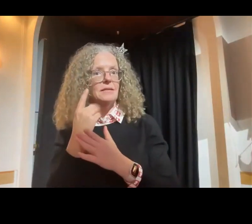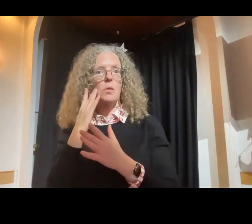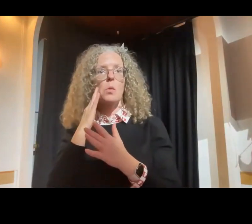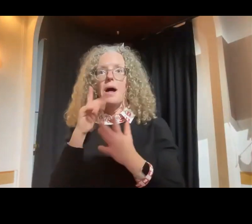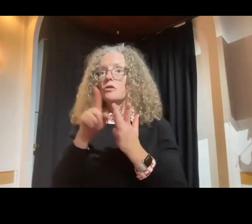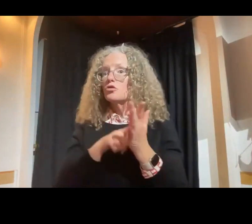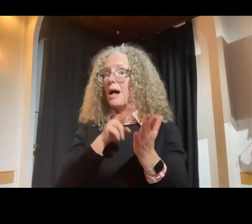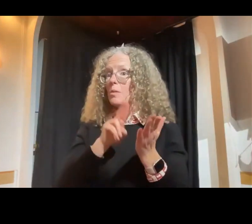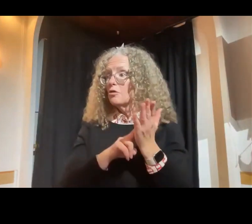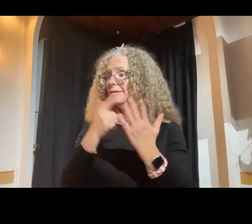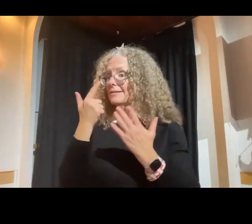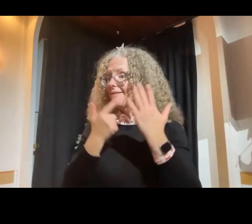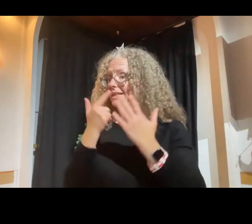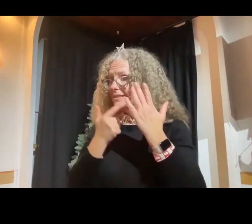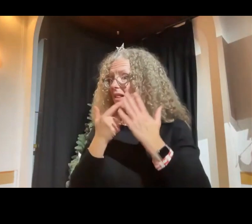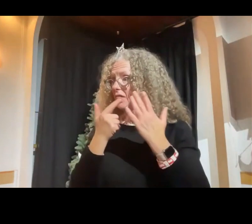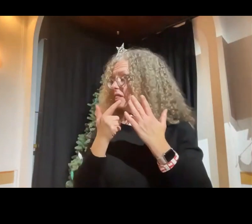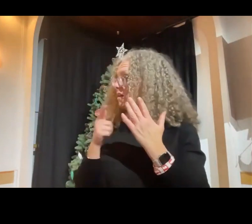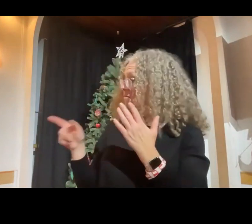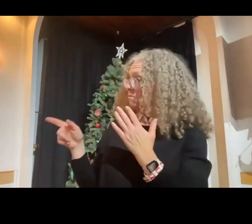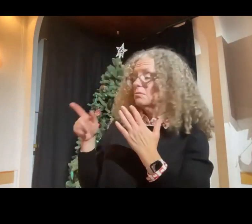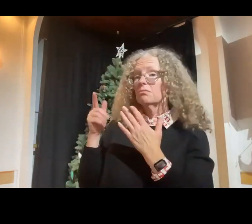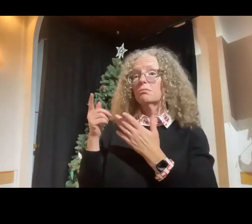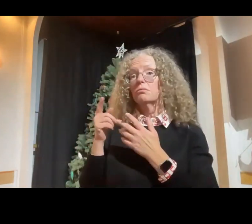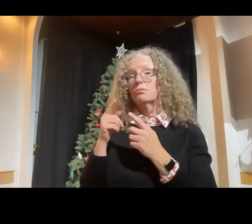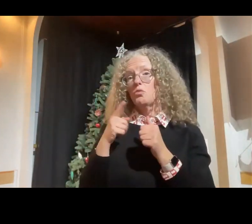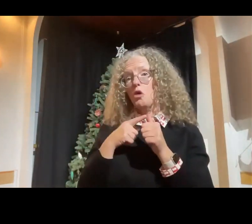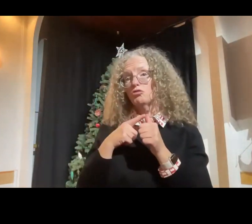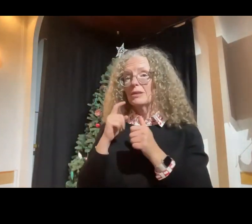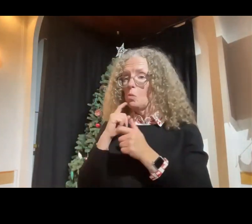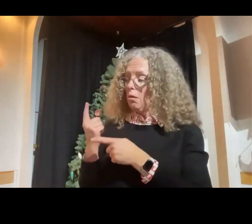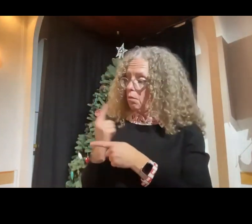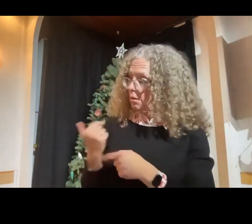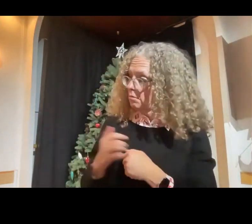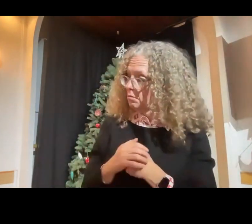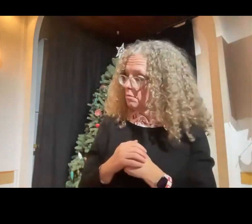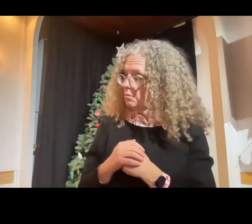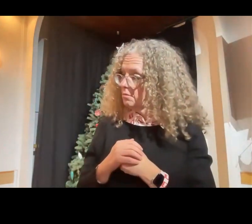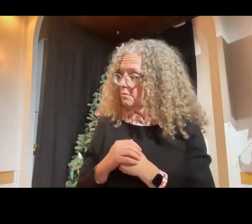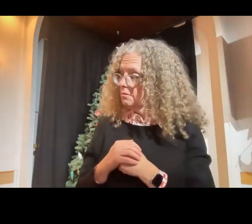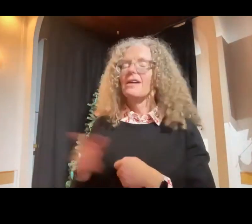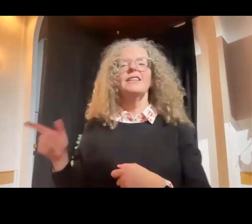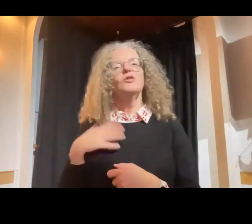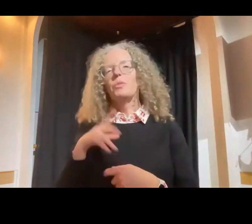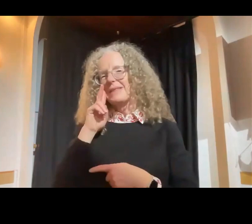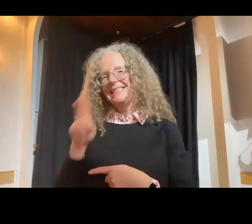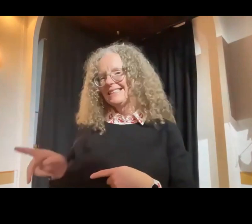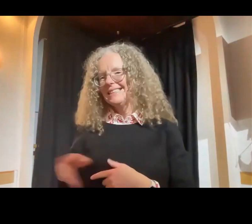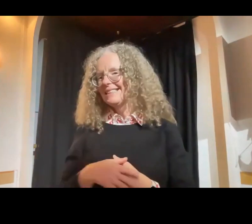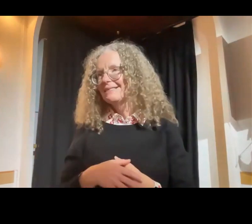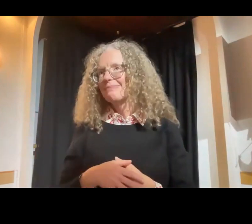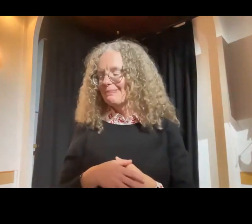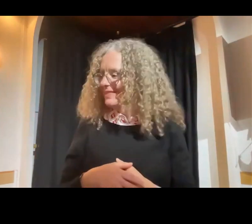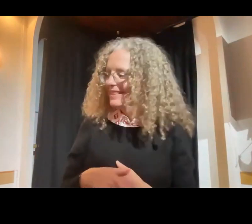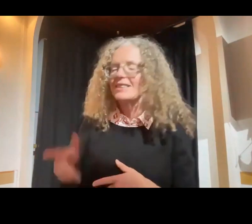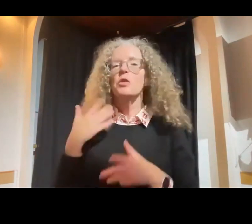I can announce our next event will be in January the 17th, and I have Audrey Cameron who will,